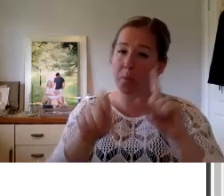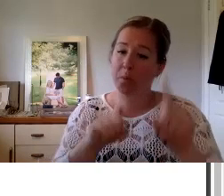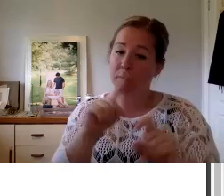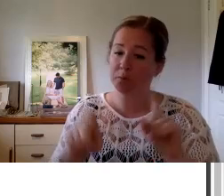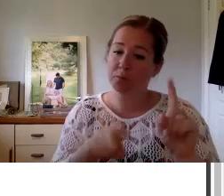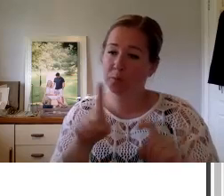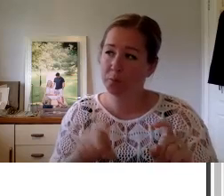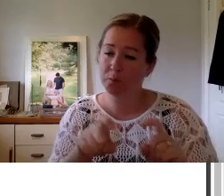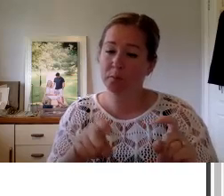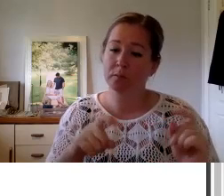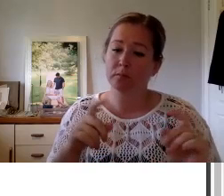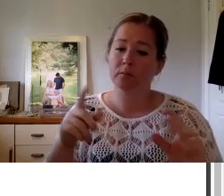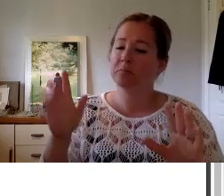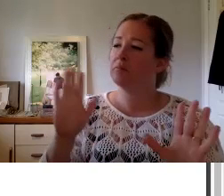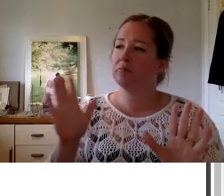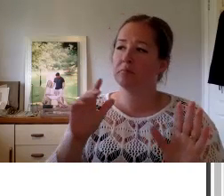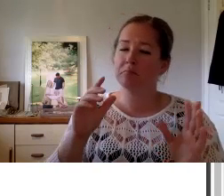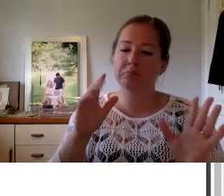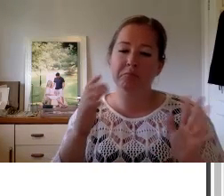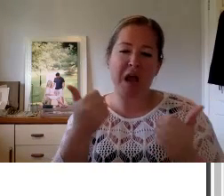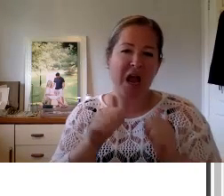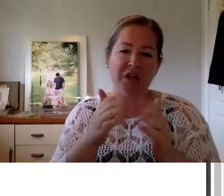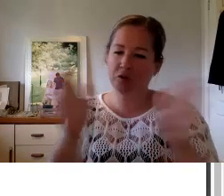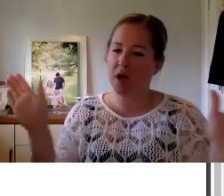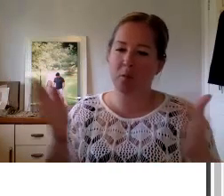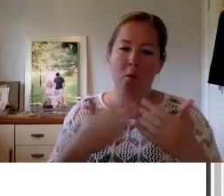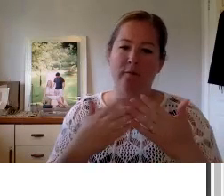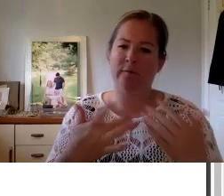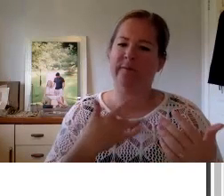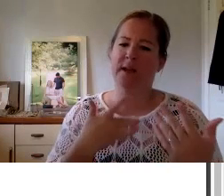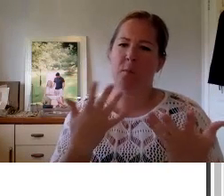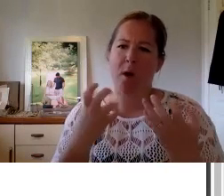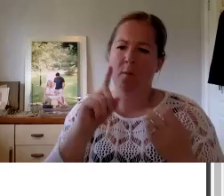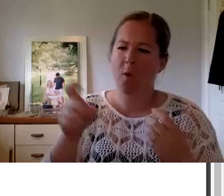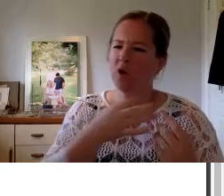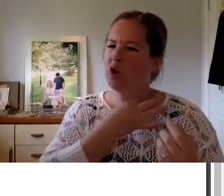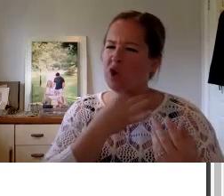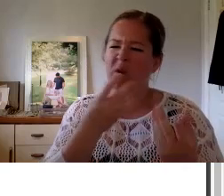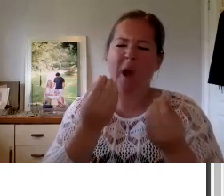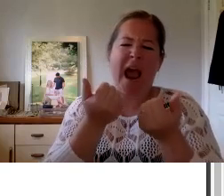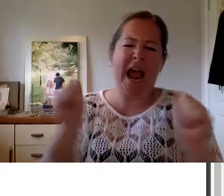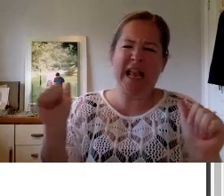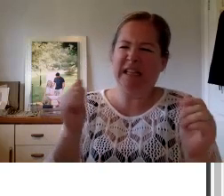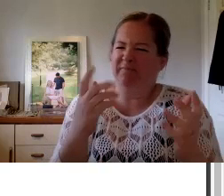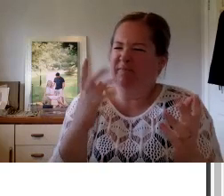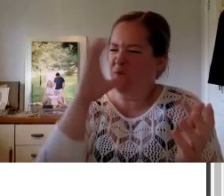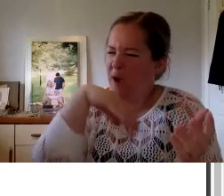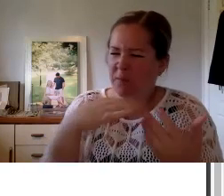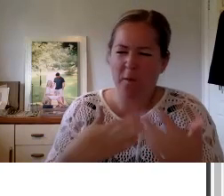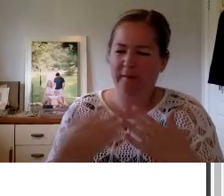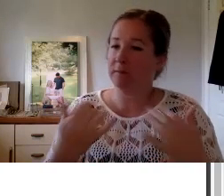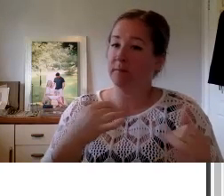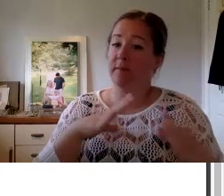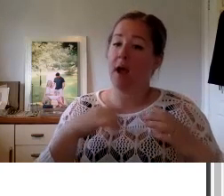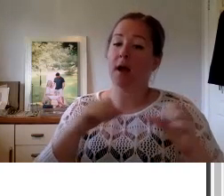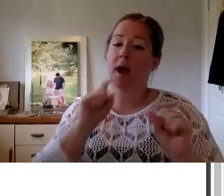lot of back and forth questions. If you have anything for clarification, want to keep it fun and keep it general. If you're curious about